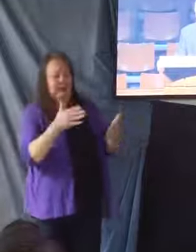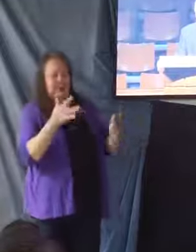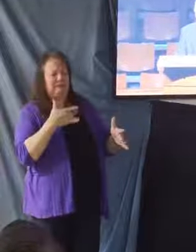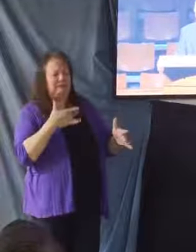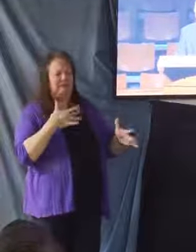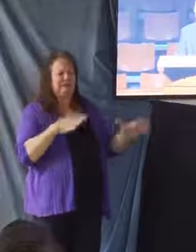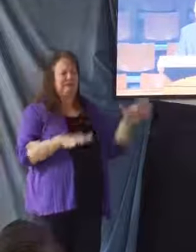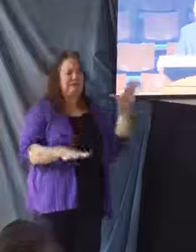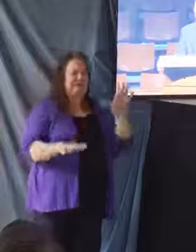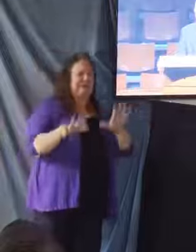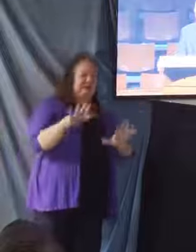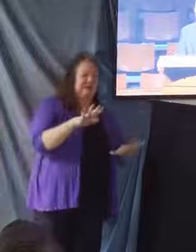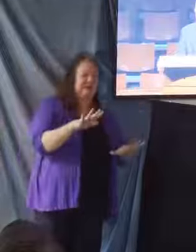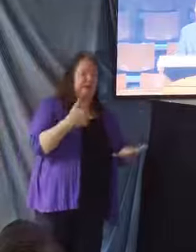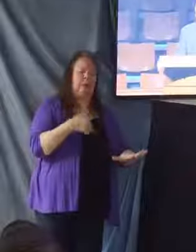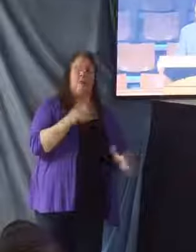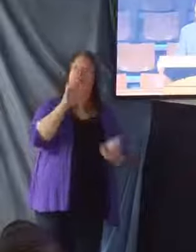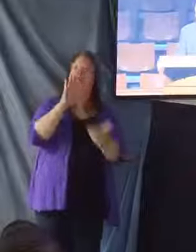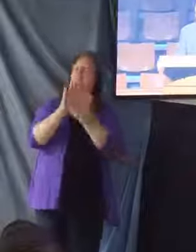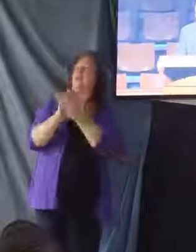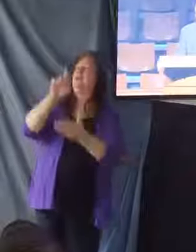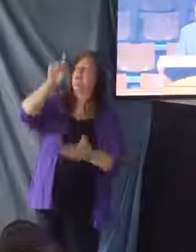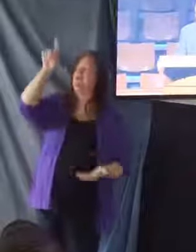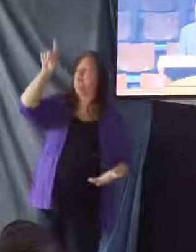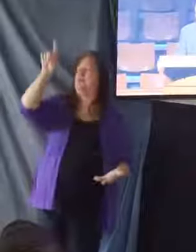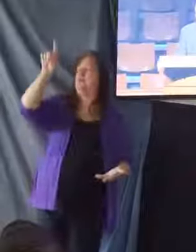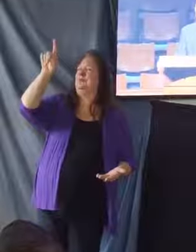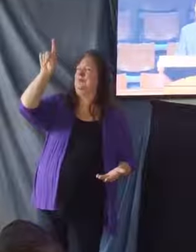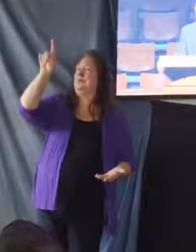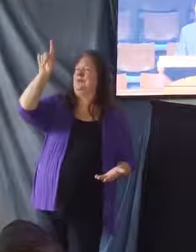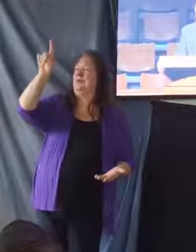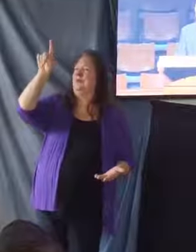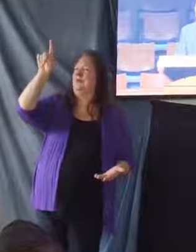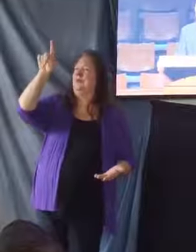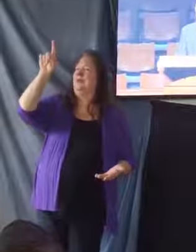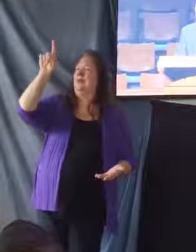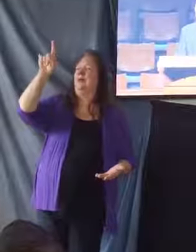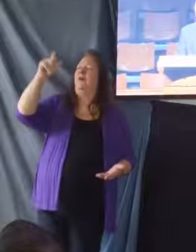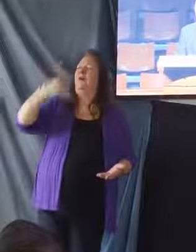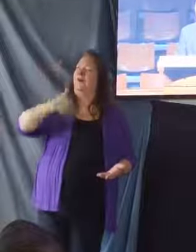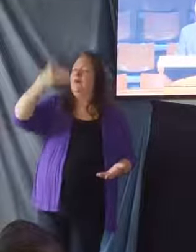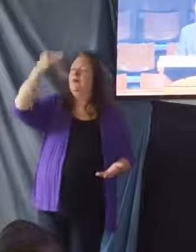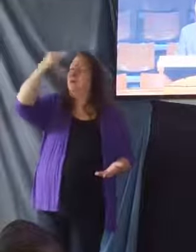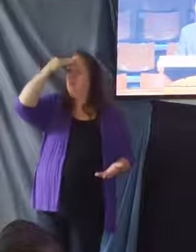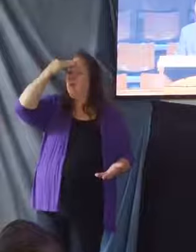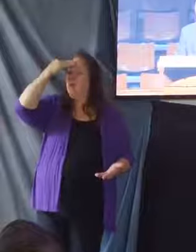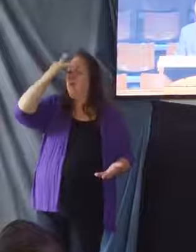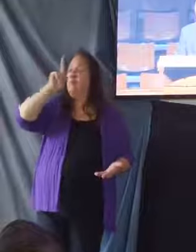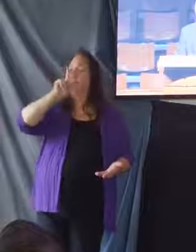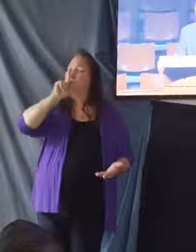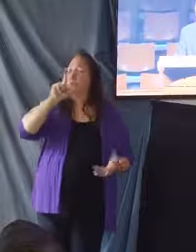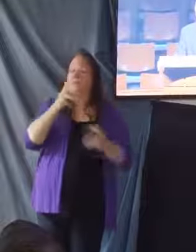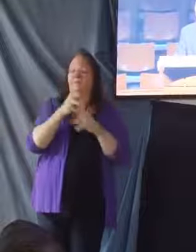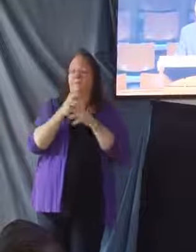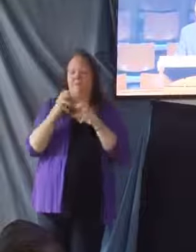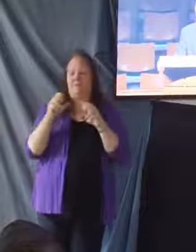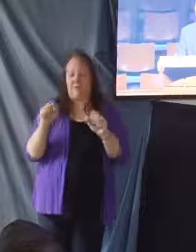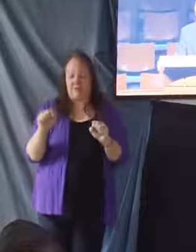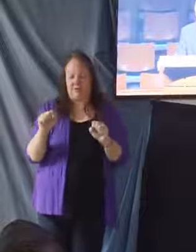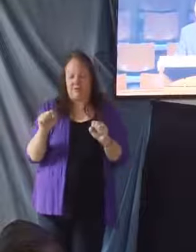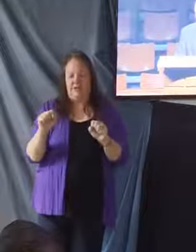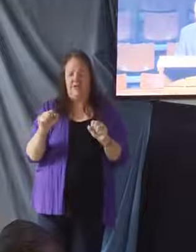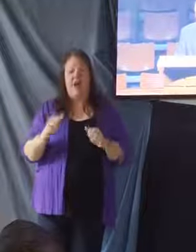uncertainty, we give You praise that we have a sure salvation.